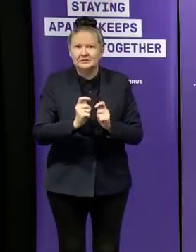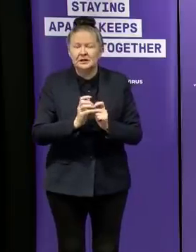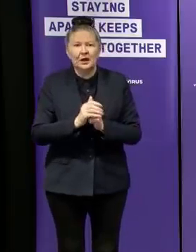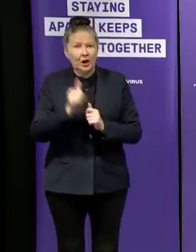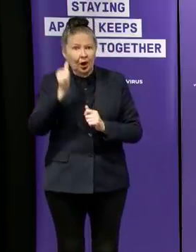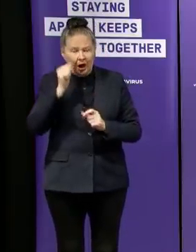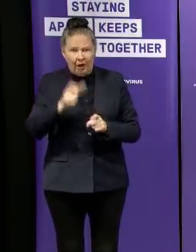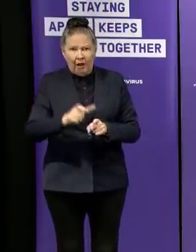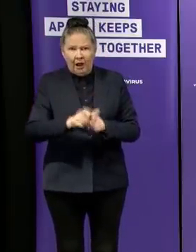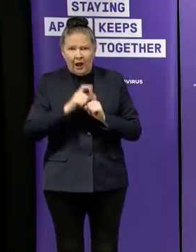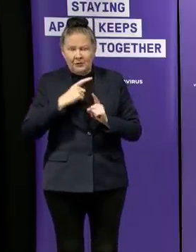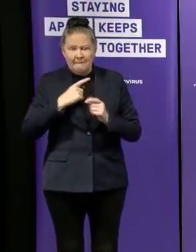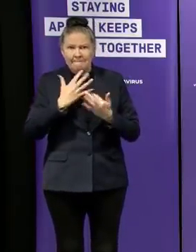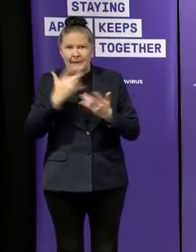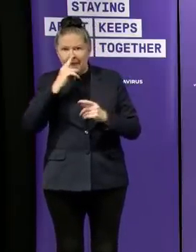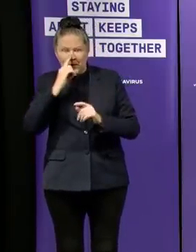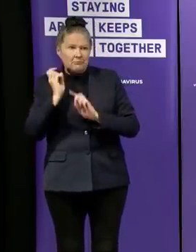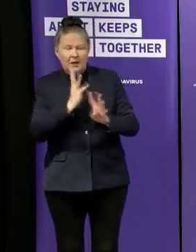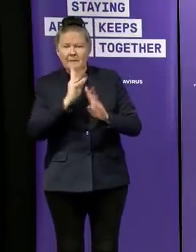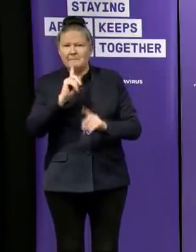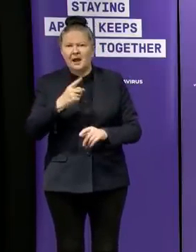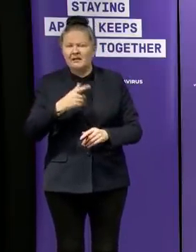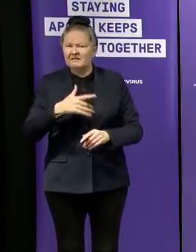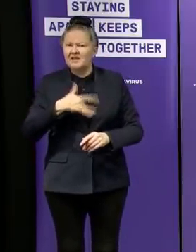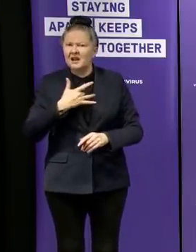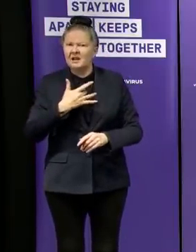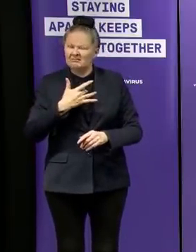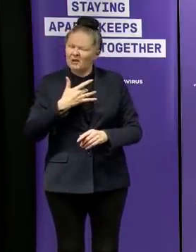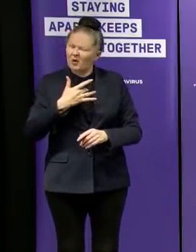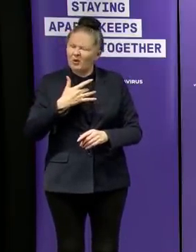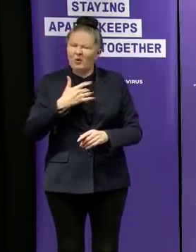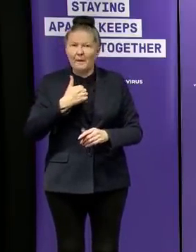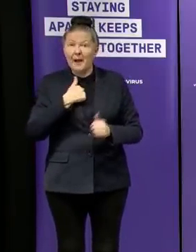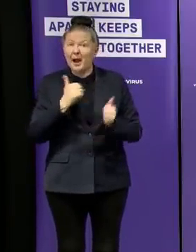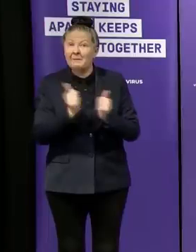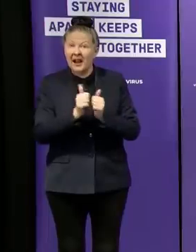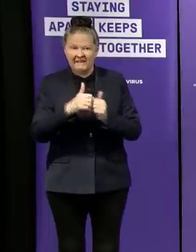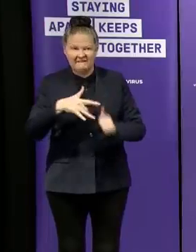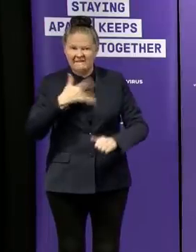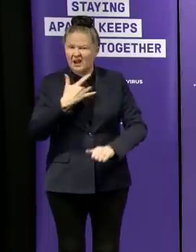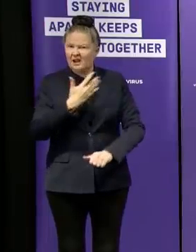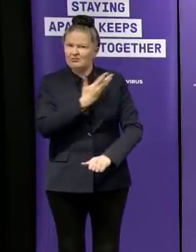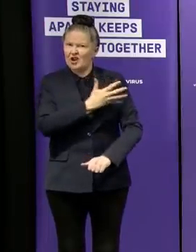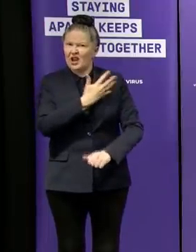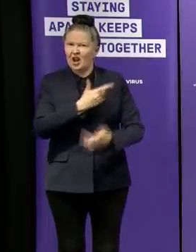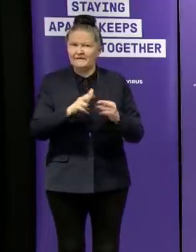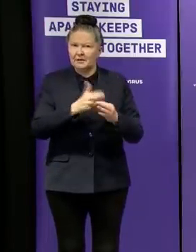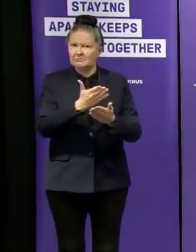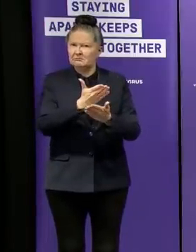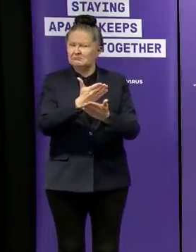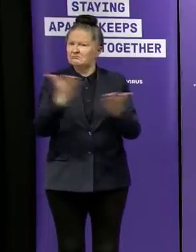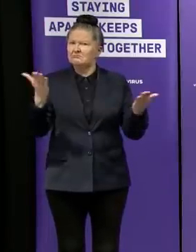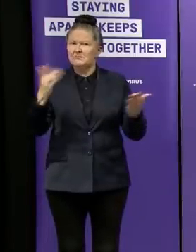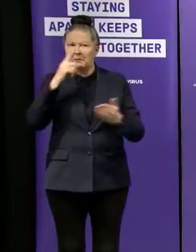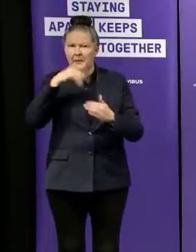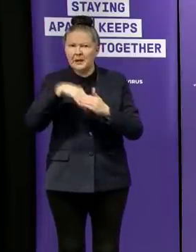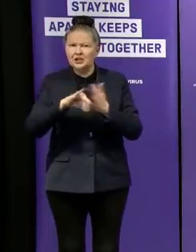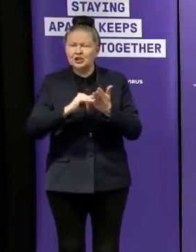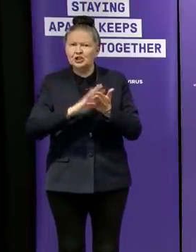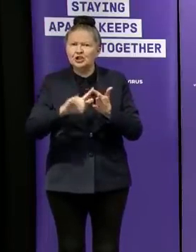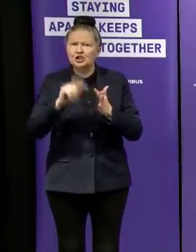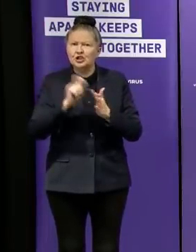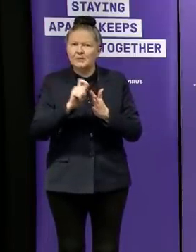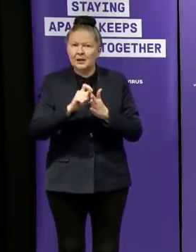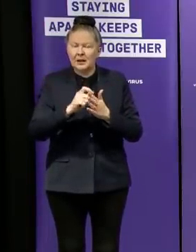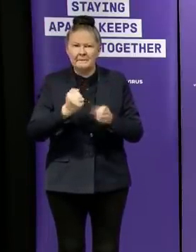own challenges, but they are rightly proud of the Shepparton community for how they've responded, and it has been a fantastic